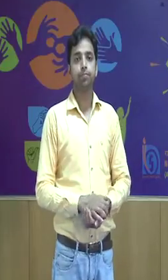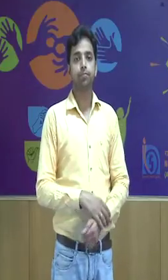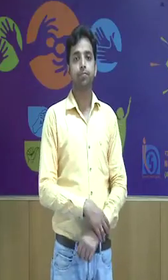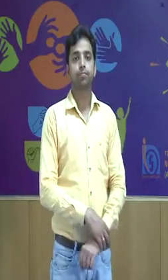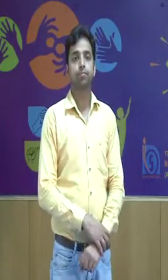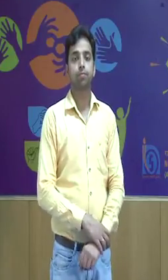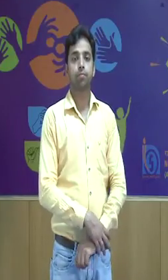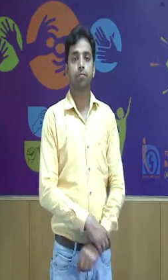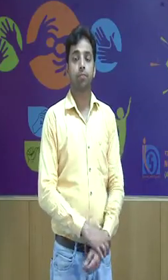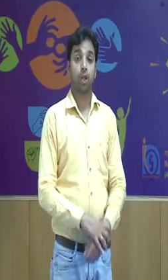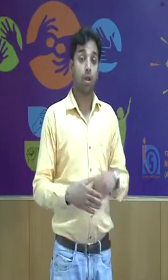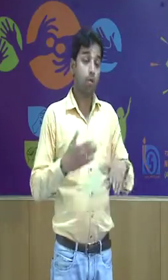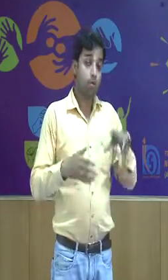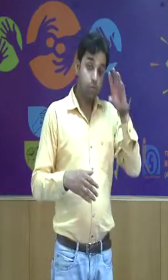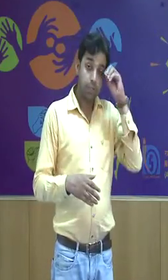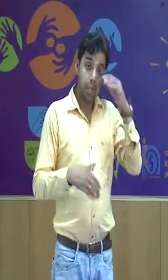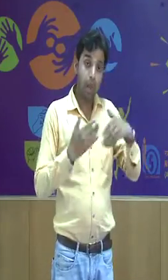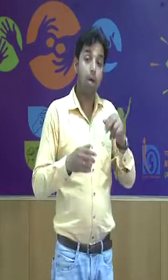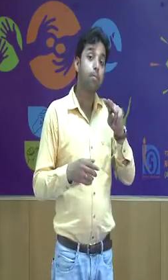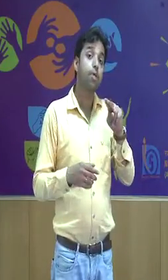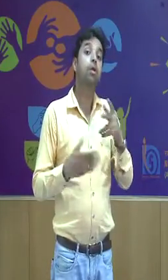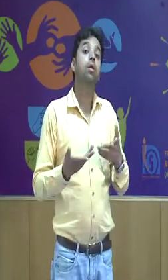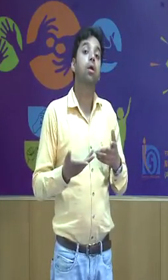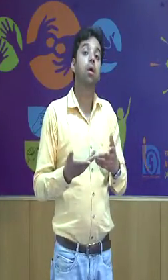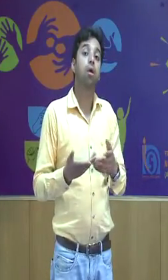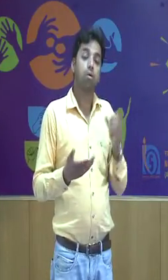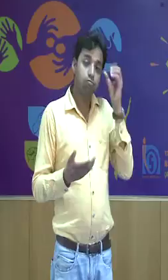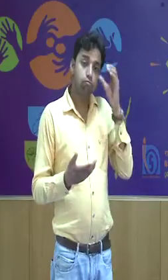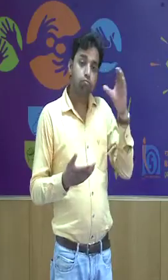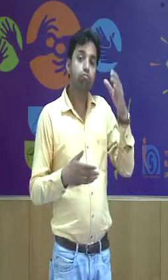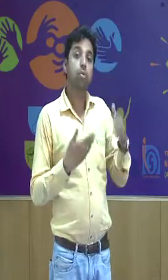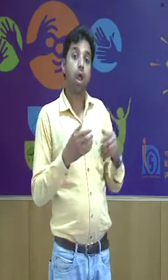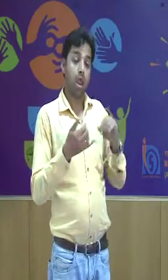We also learnt about the meaning and concept of sanskaras